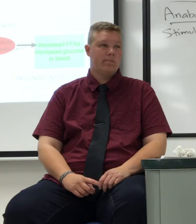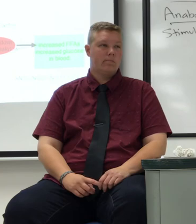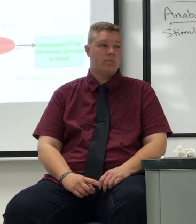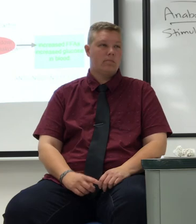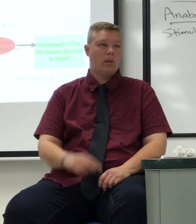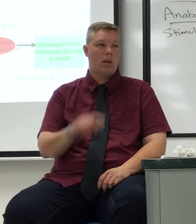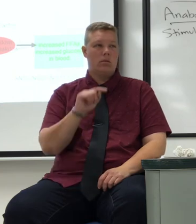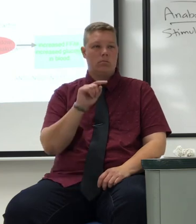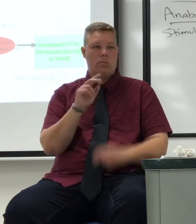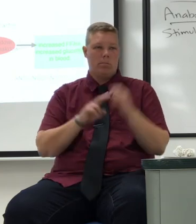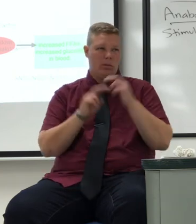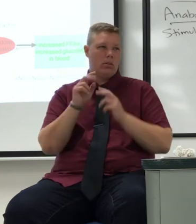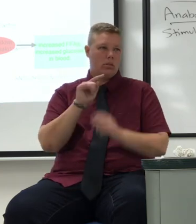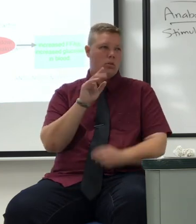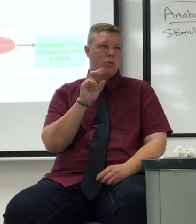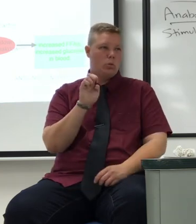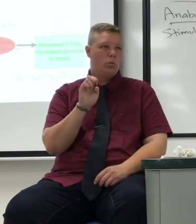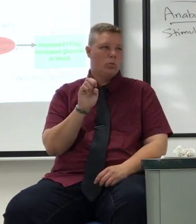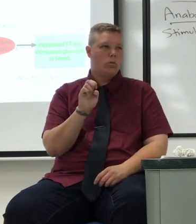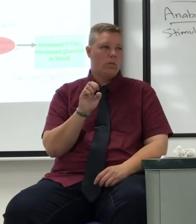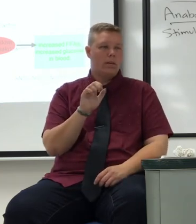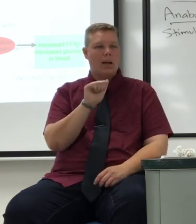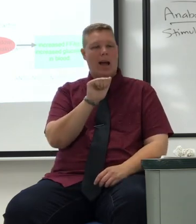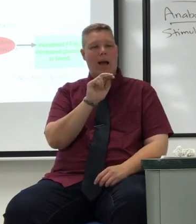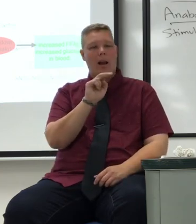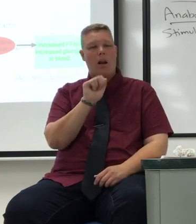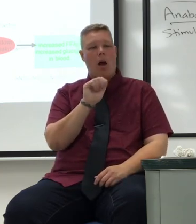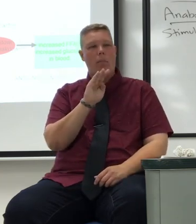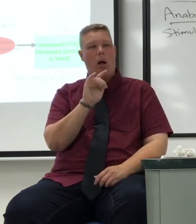that tissue building, anabolic effects.